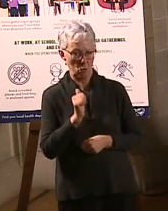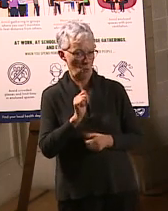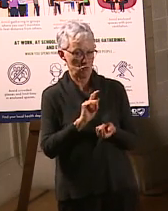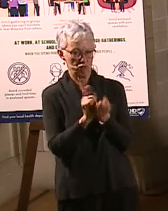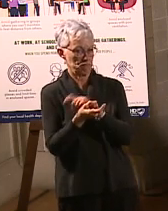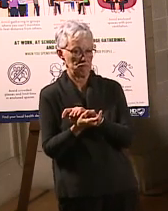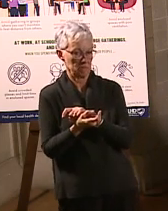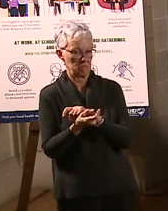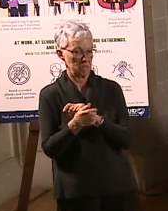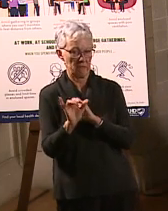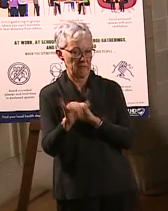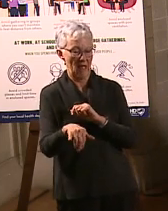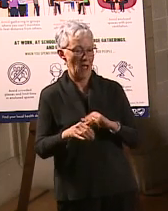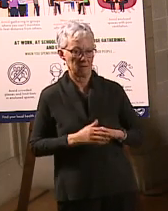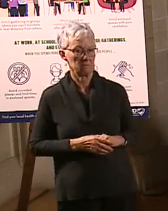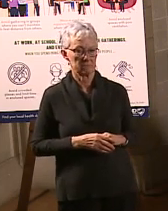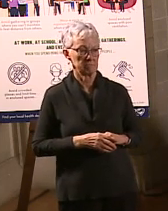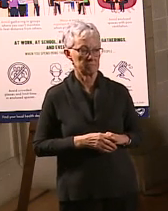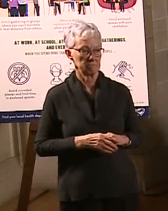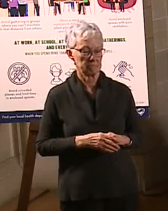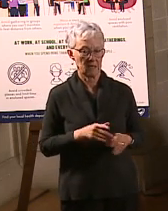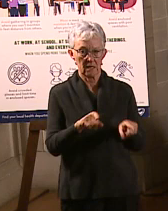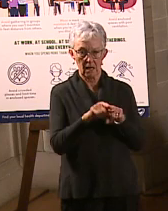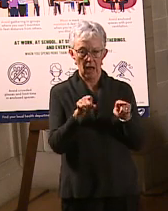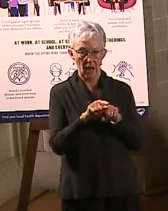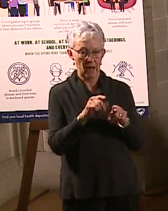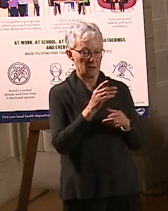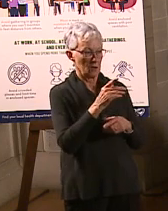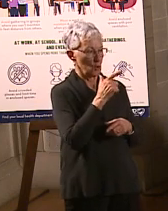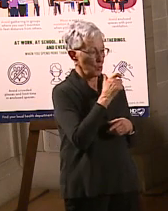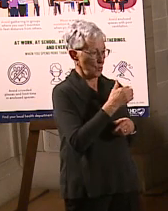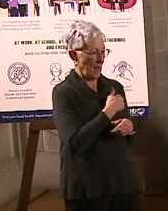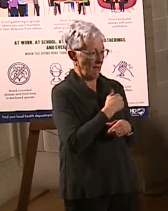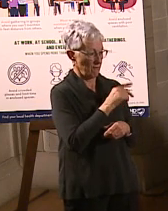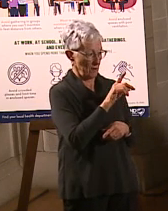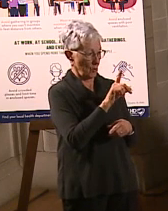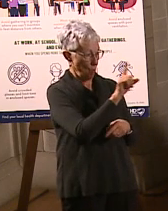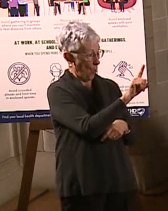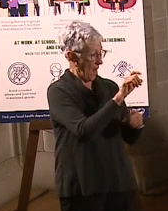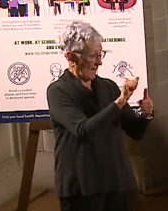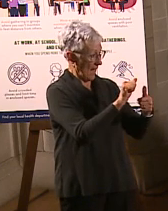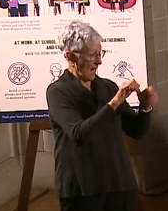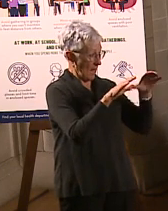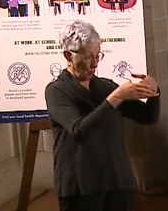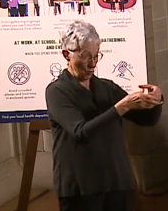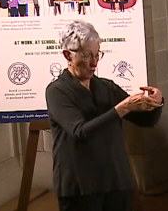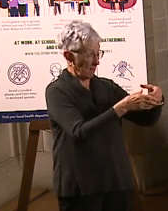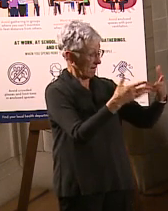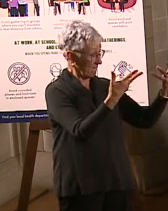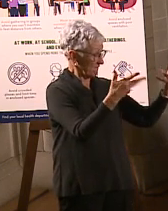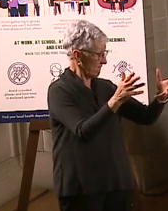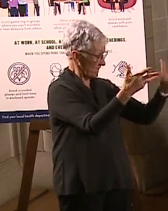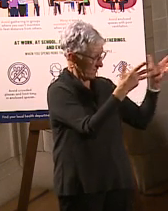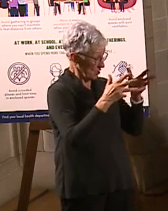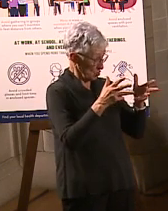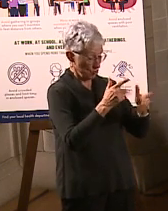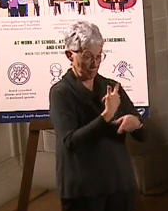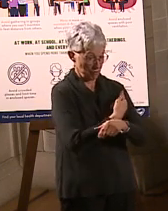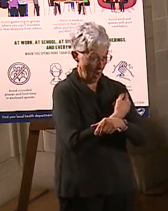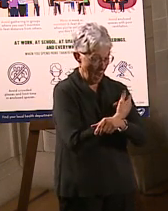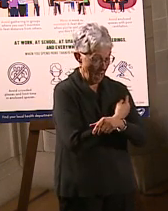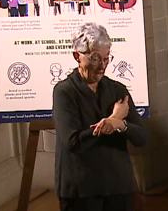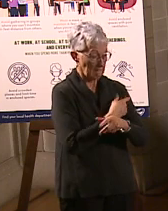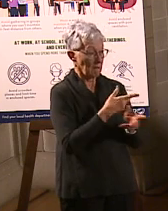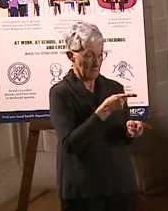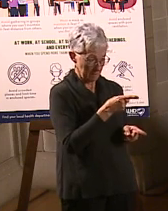maybe in some places not as many uptake. What they'll do is, if they're in a public health director or a public health department that